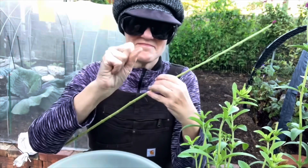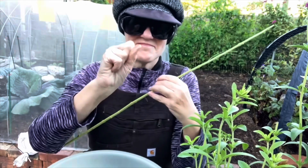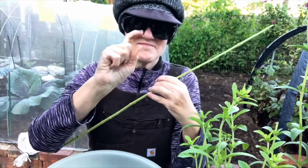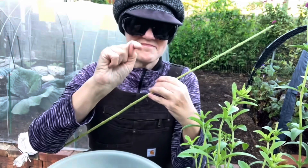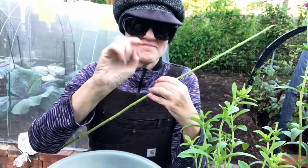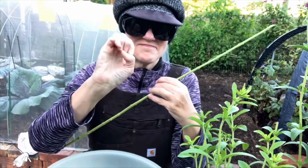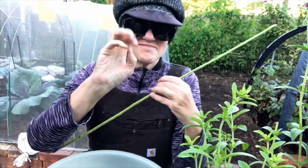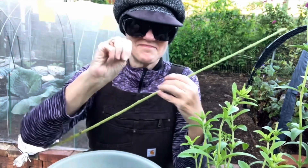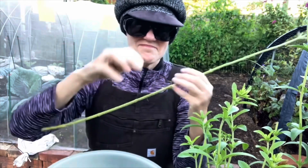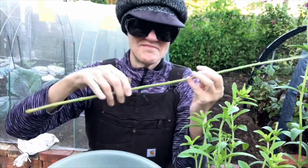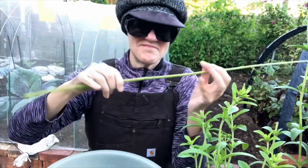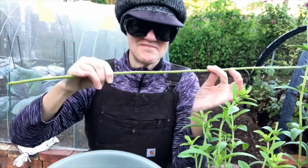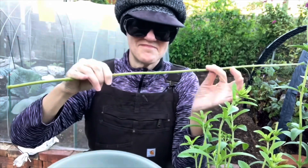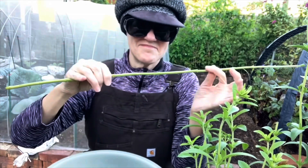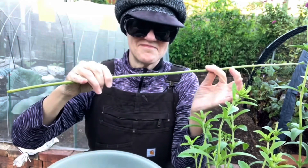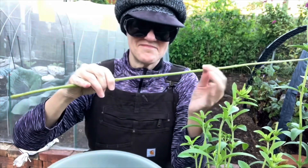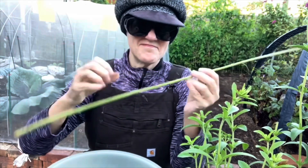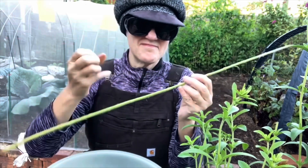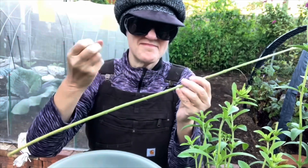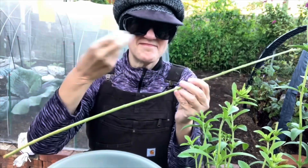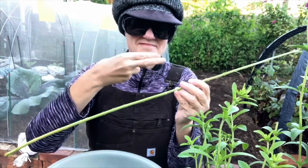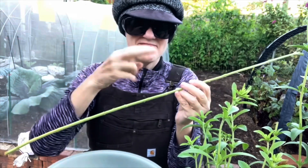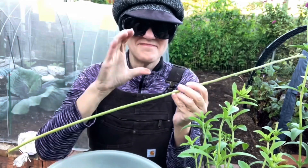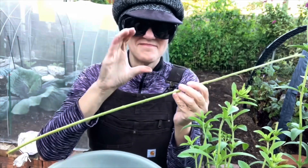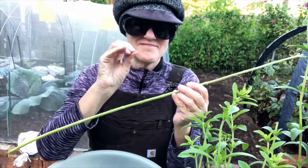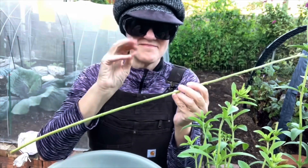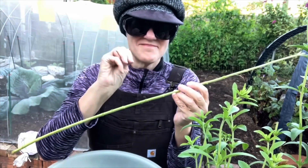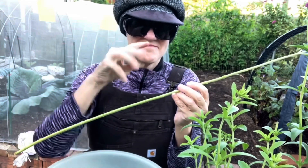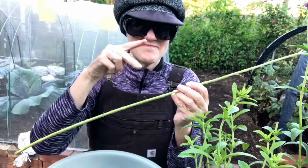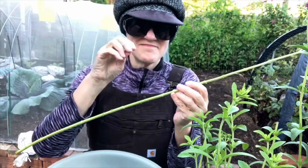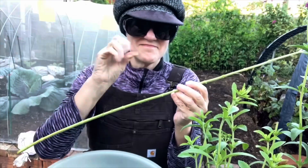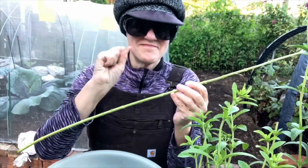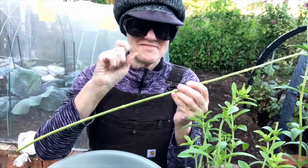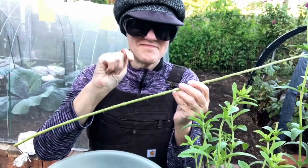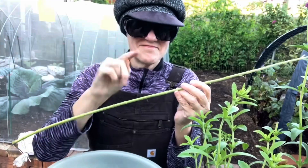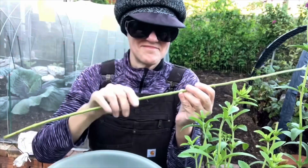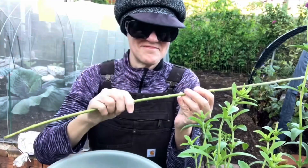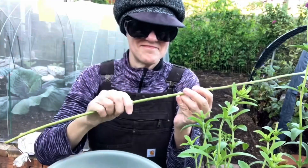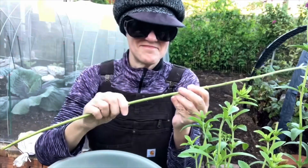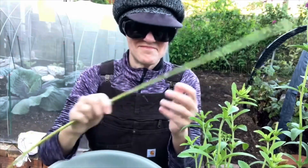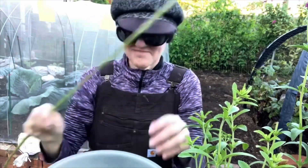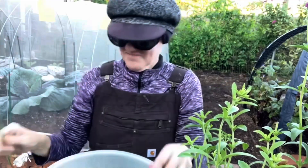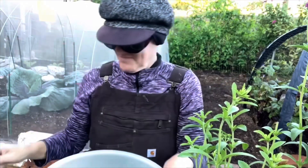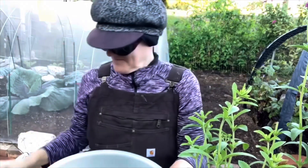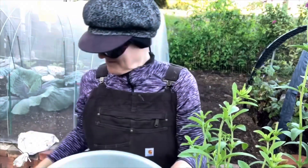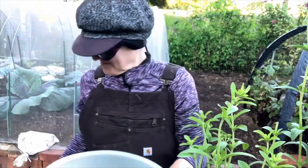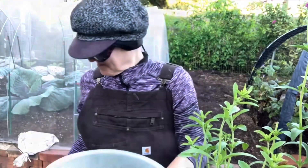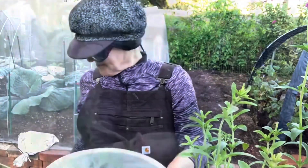And you don't want to save the stems. Go ahead and throw those into the compost.